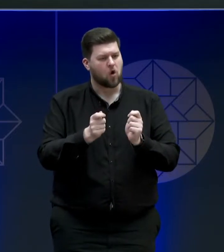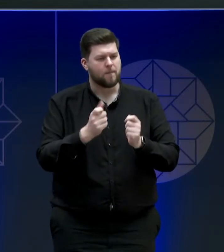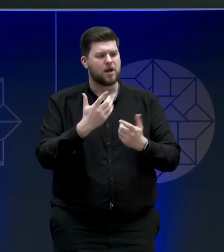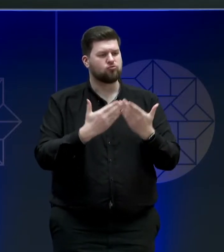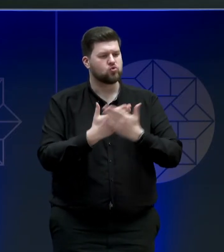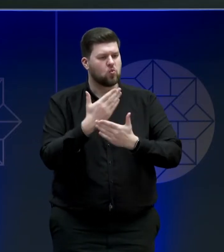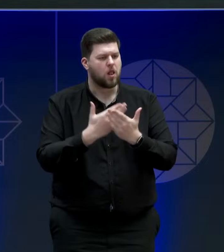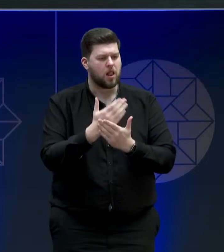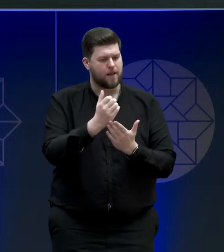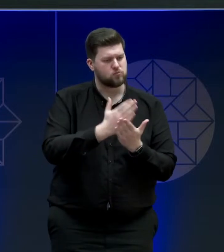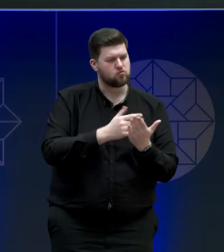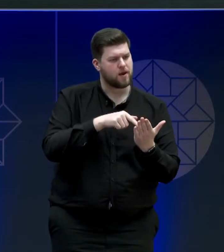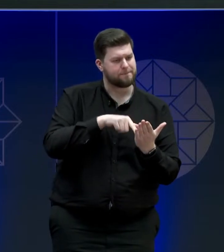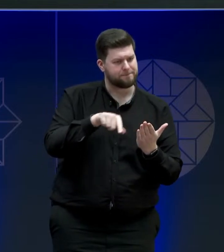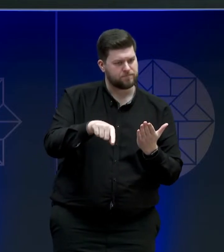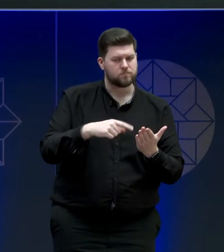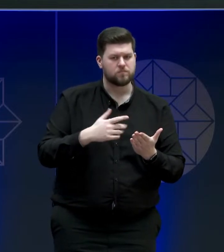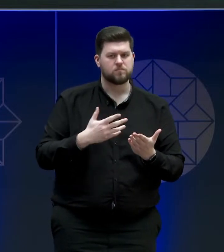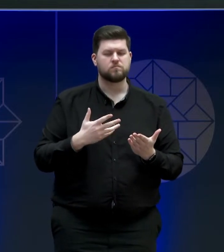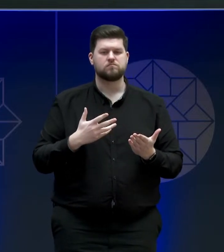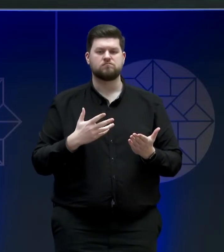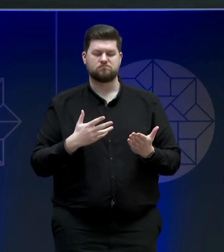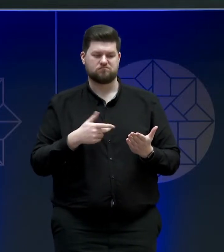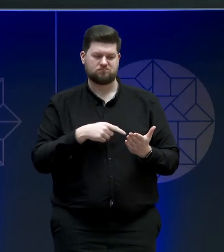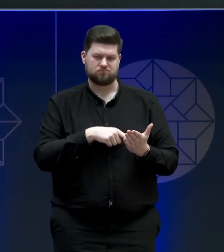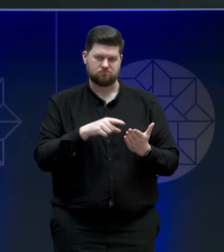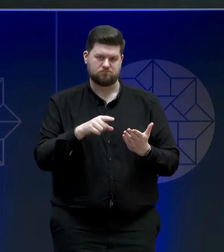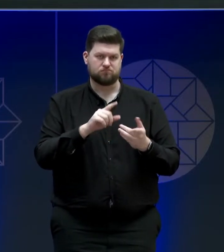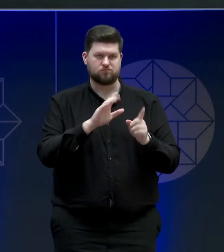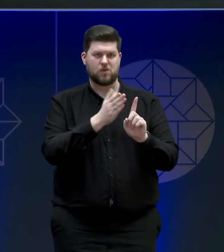that recognises we have to